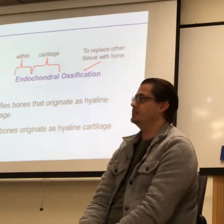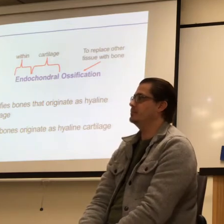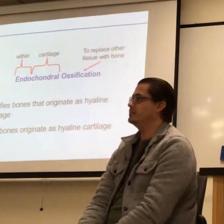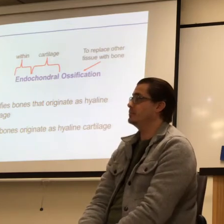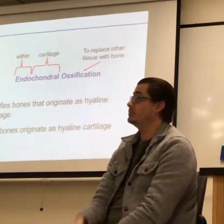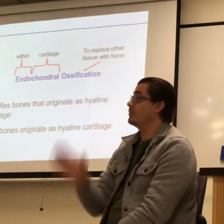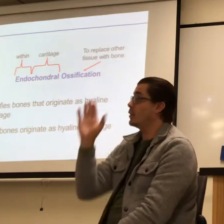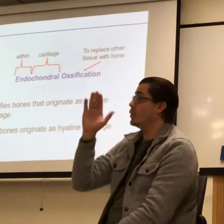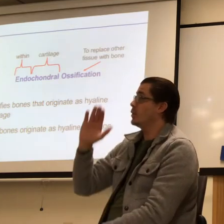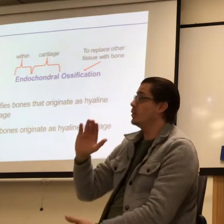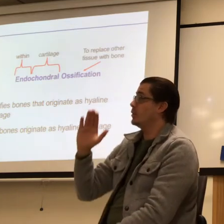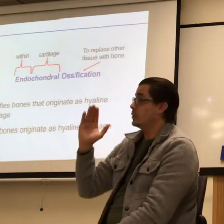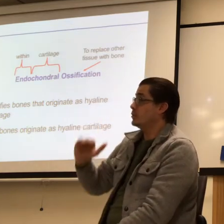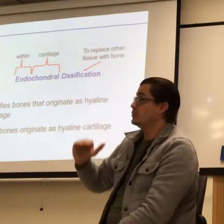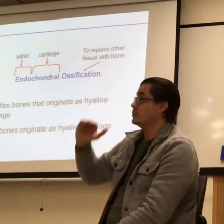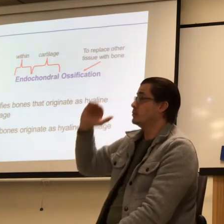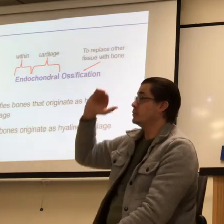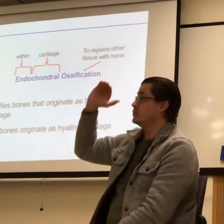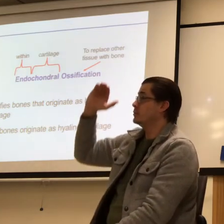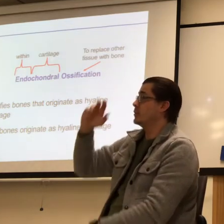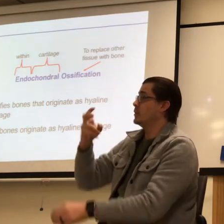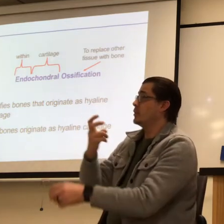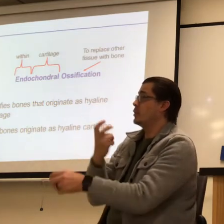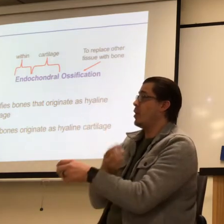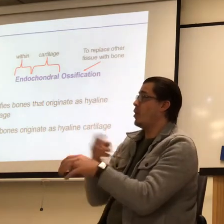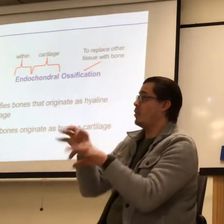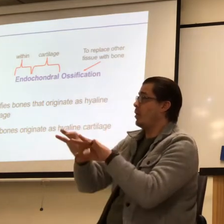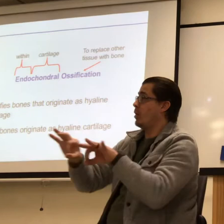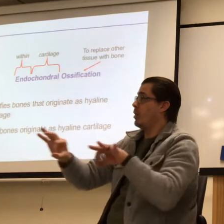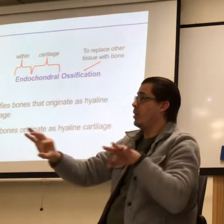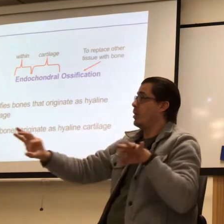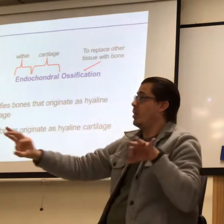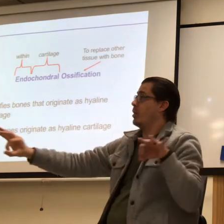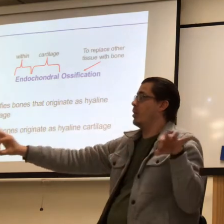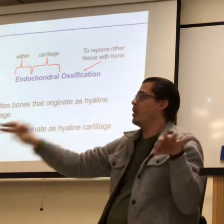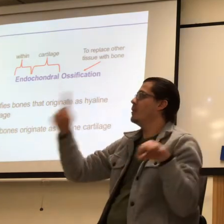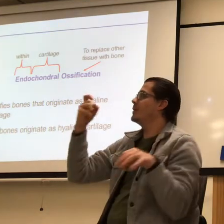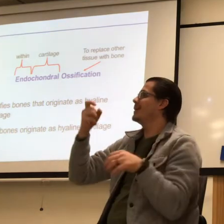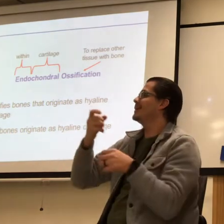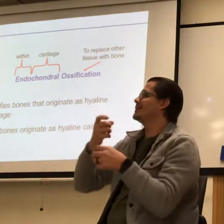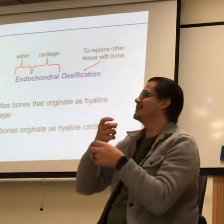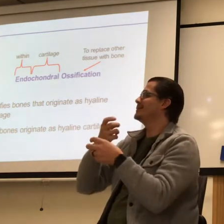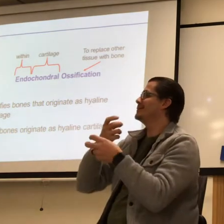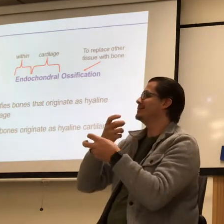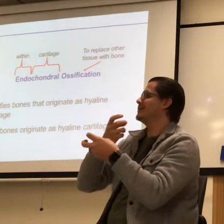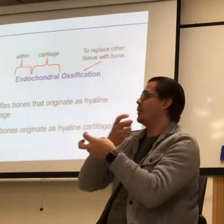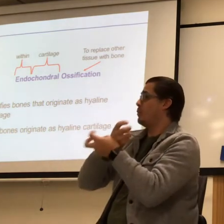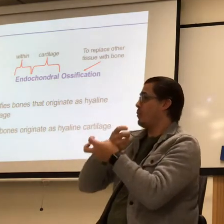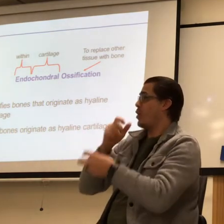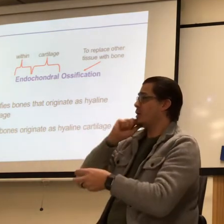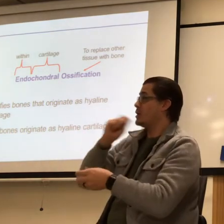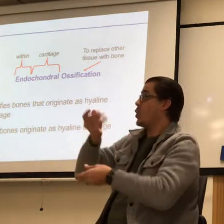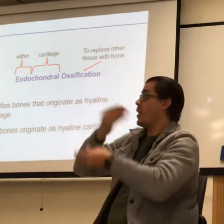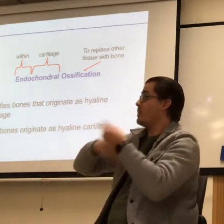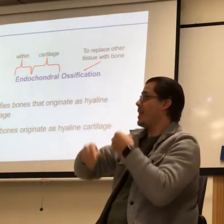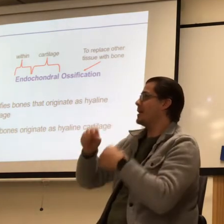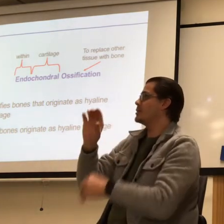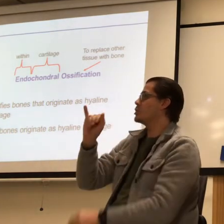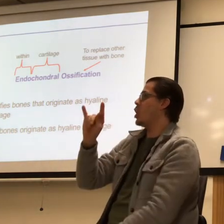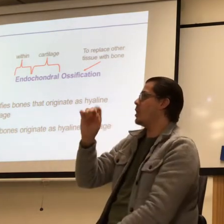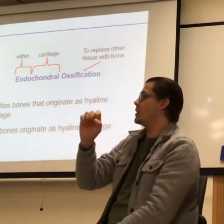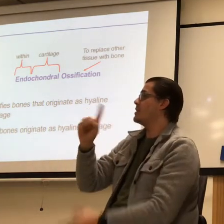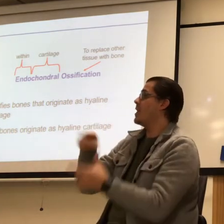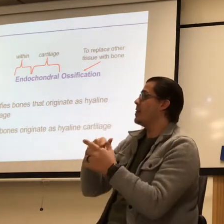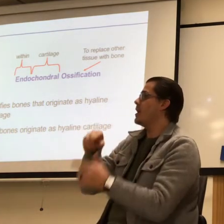And as you grow up, literally your bone lengthens because the bone tissue is replacing the cartilage. And when you hit puberty, the